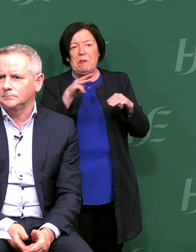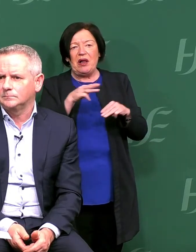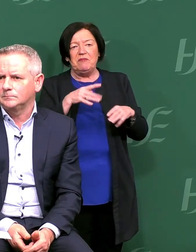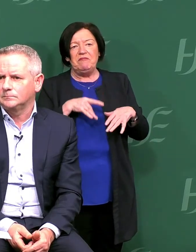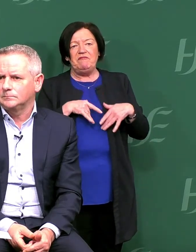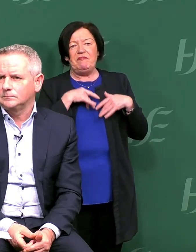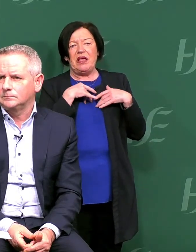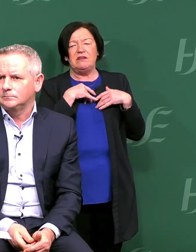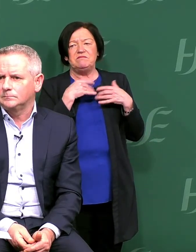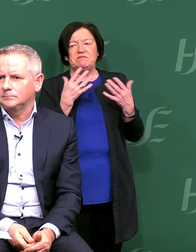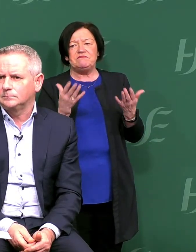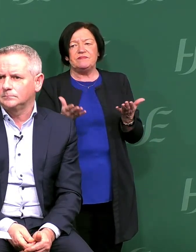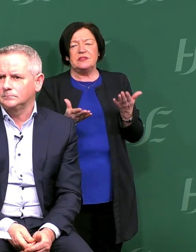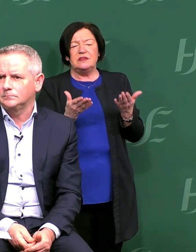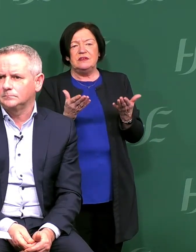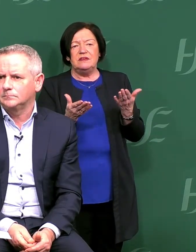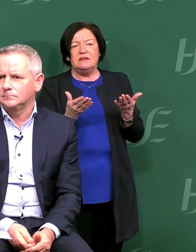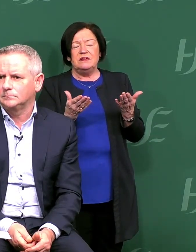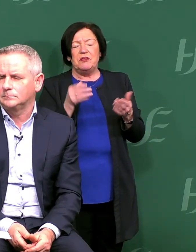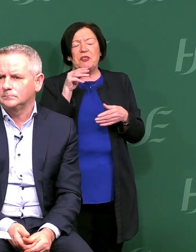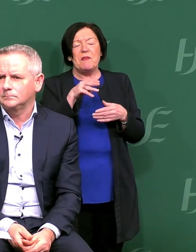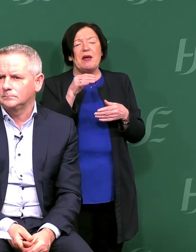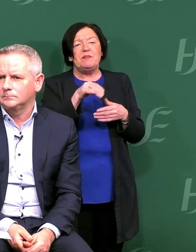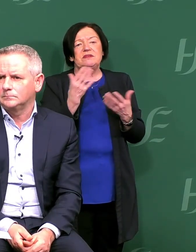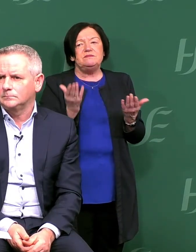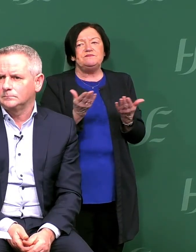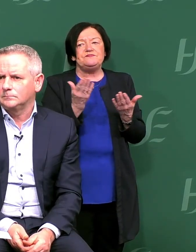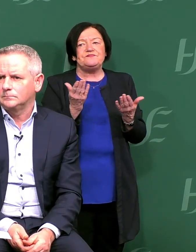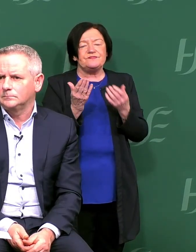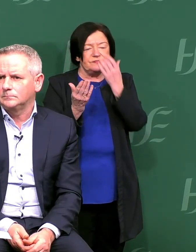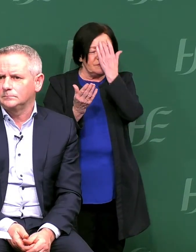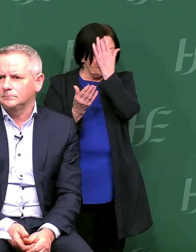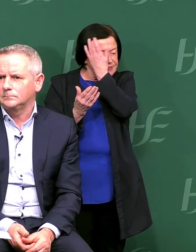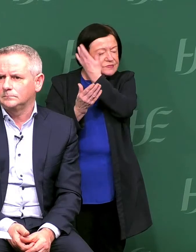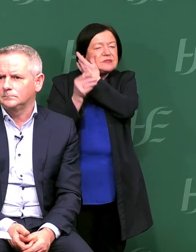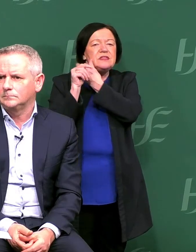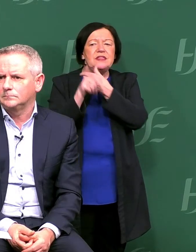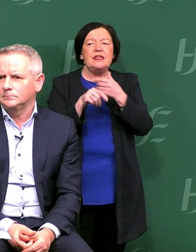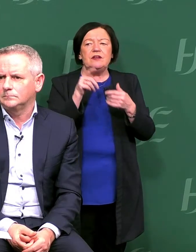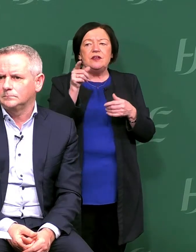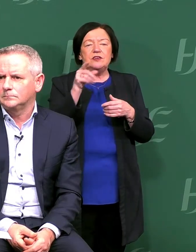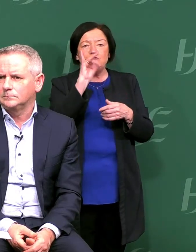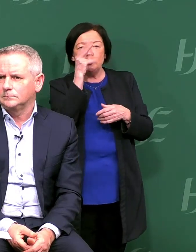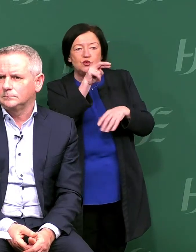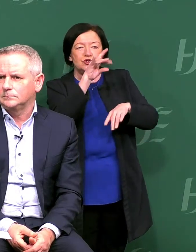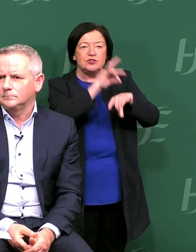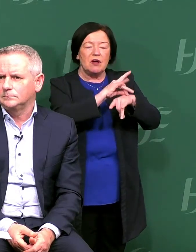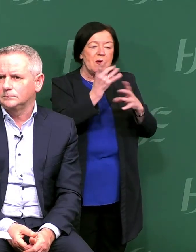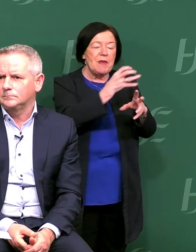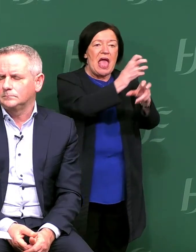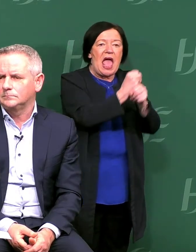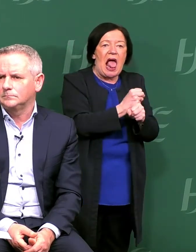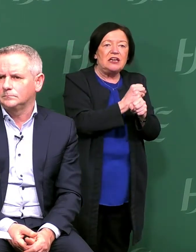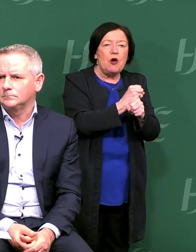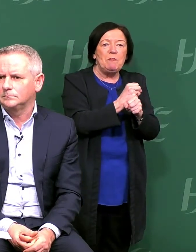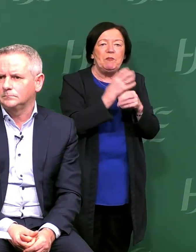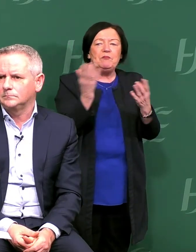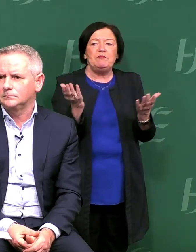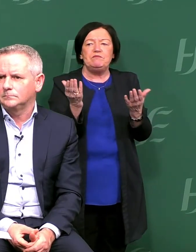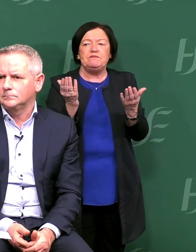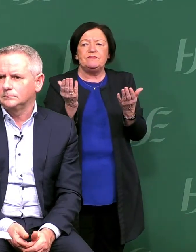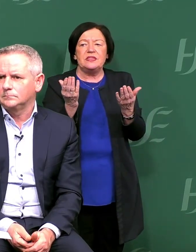that, there might be kind of like this kind of particular junior doctor might be kind of held up and kind